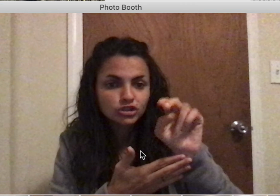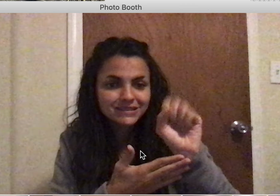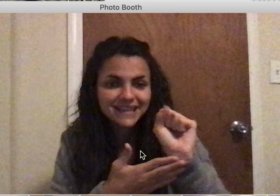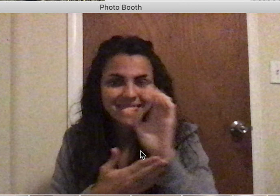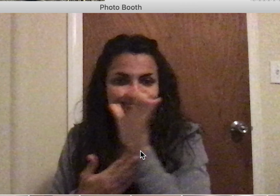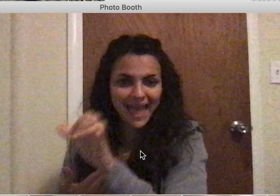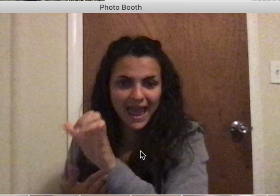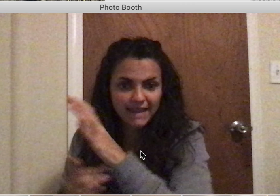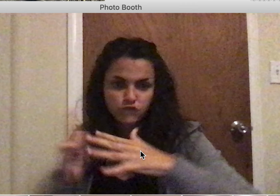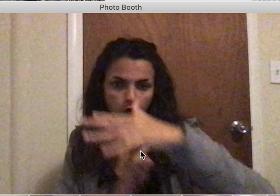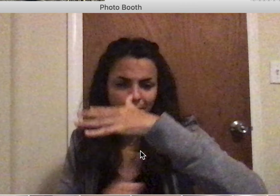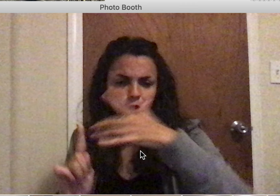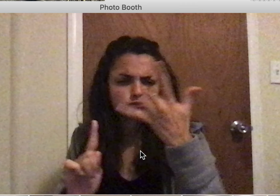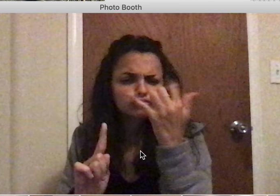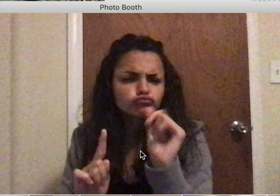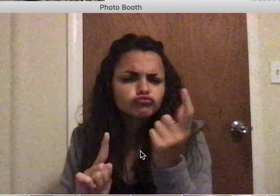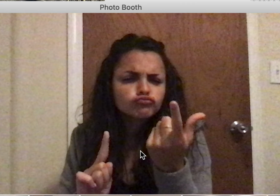one of these